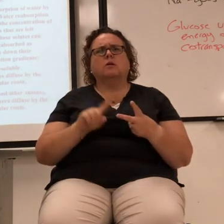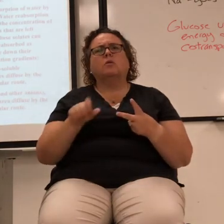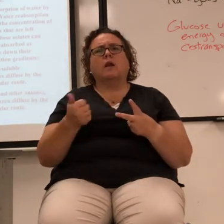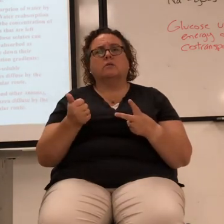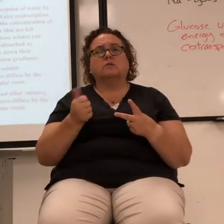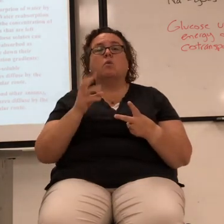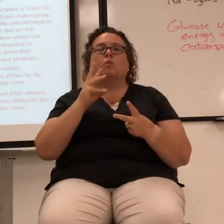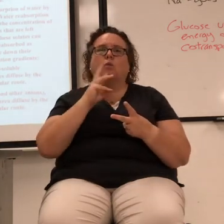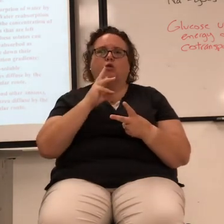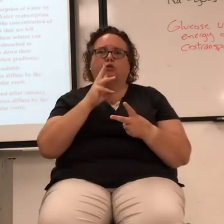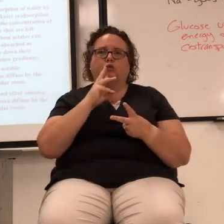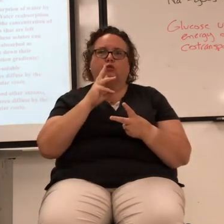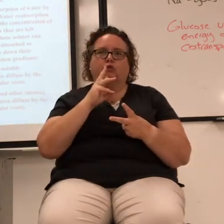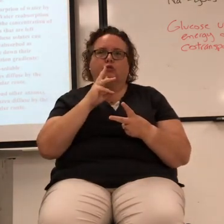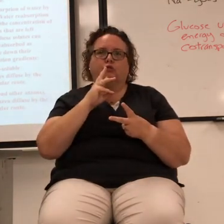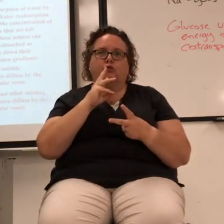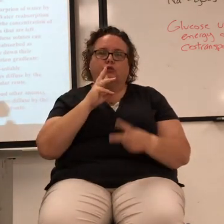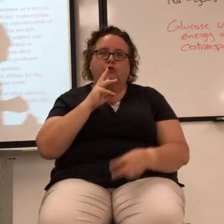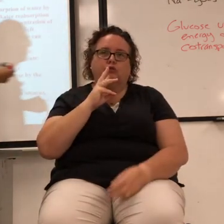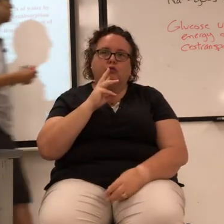Water.